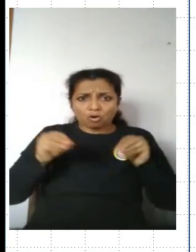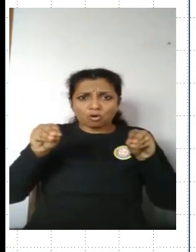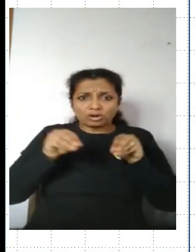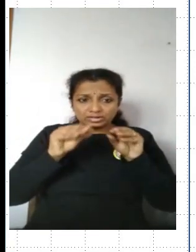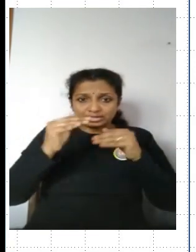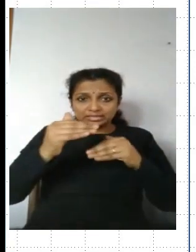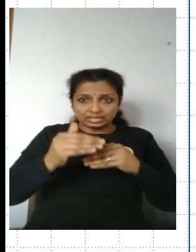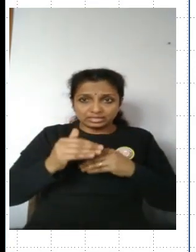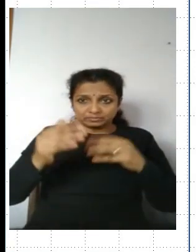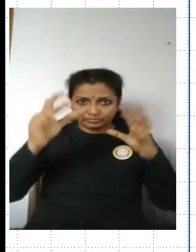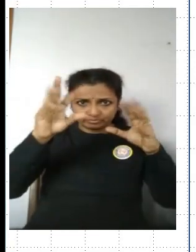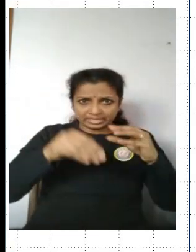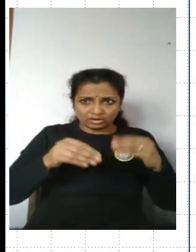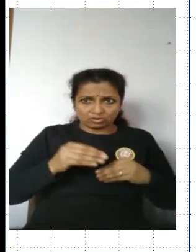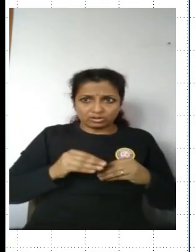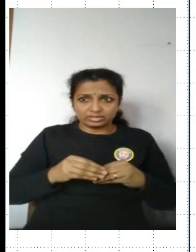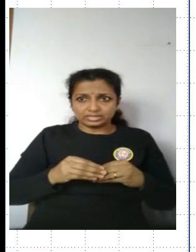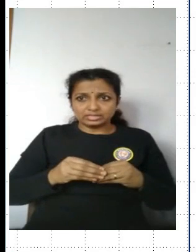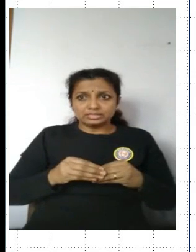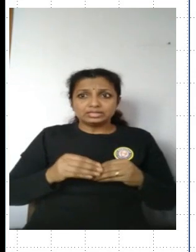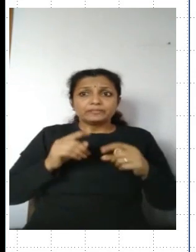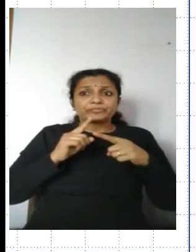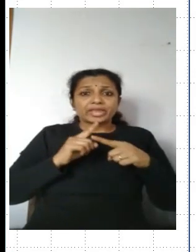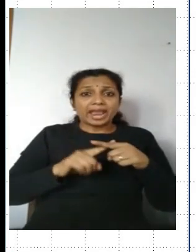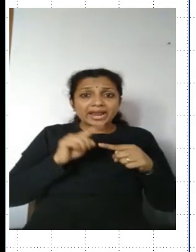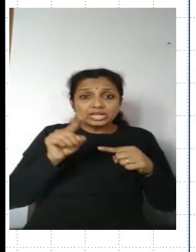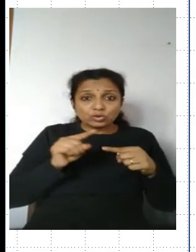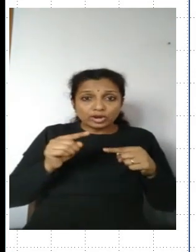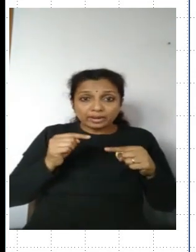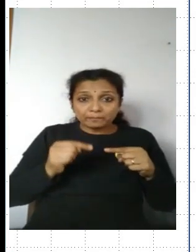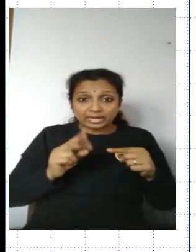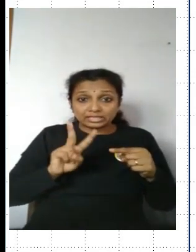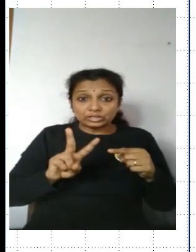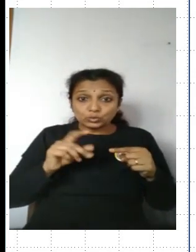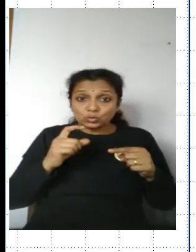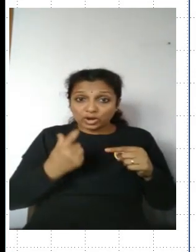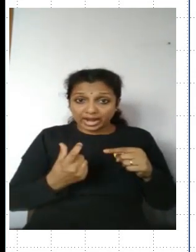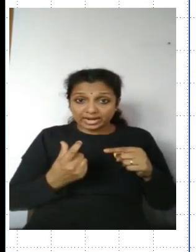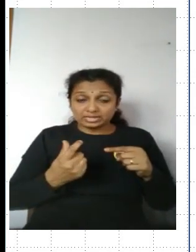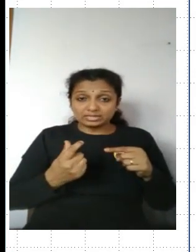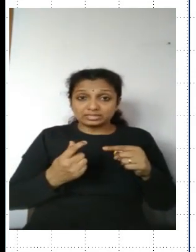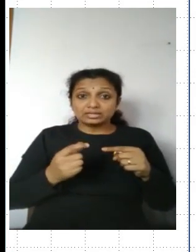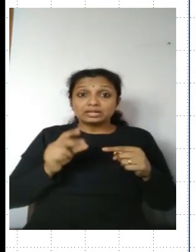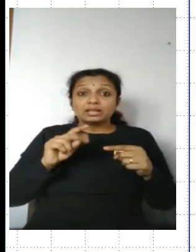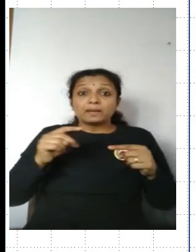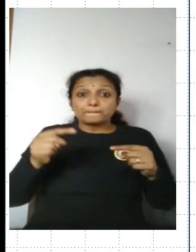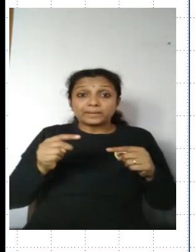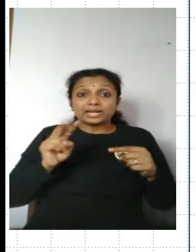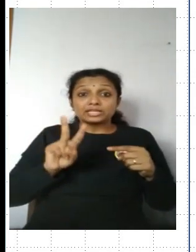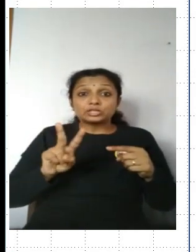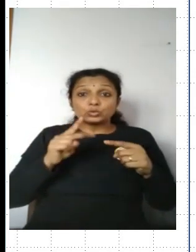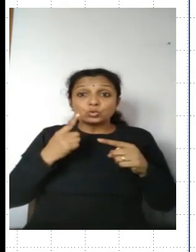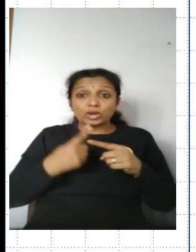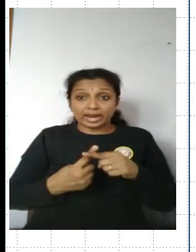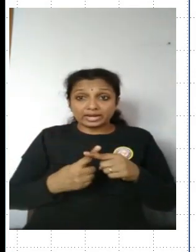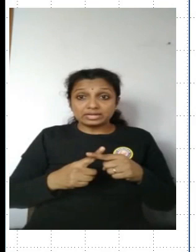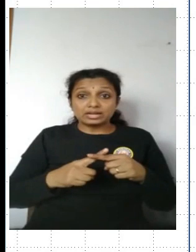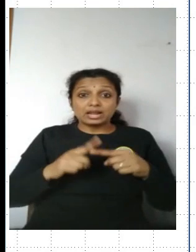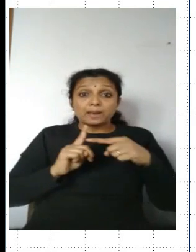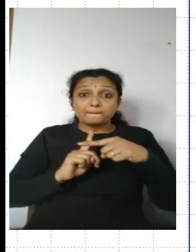the left, we get x squared minus 2x minus 2x